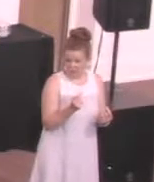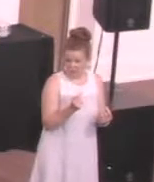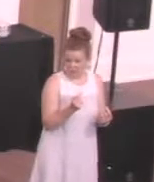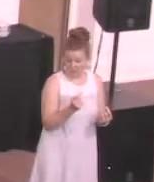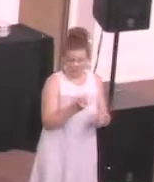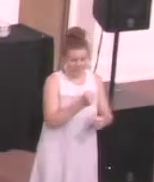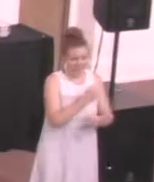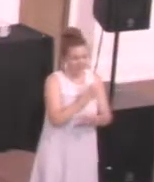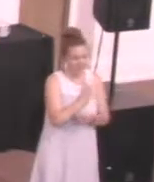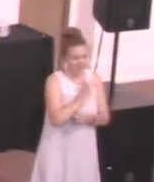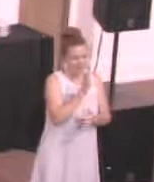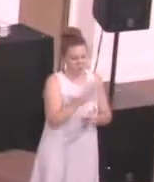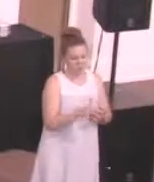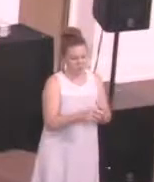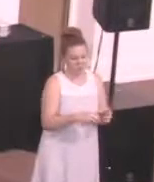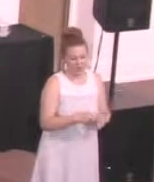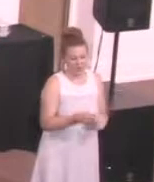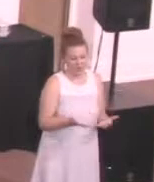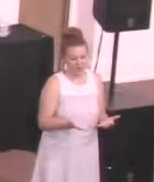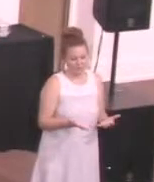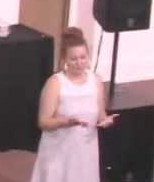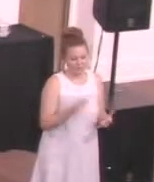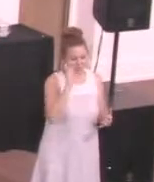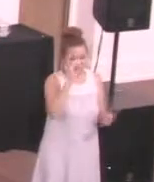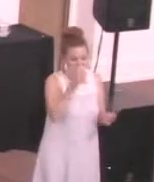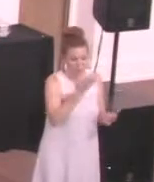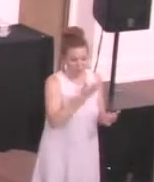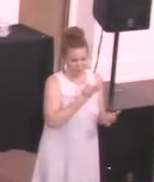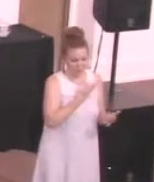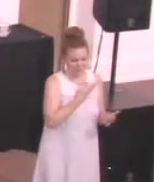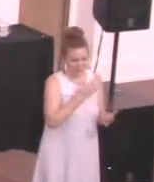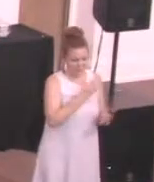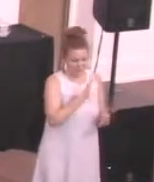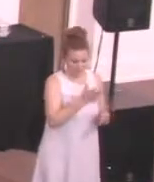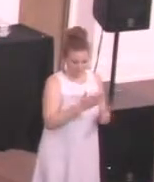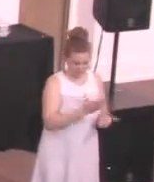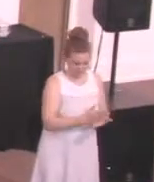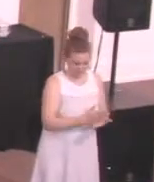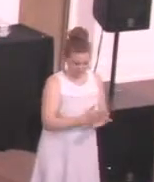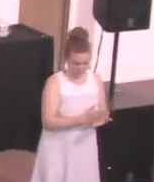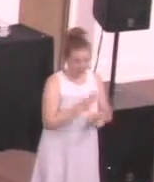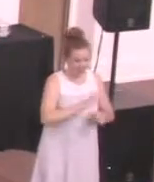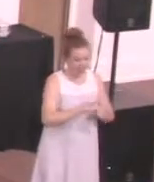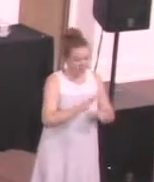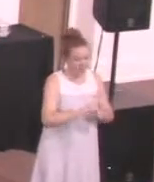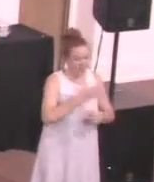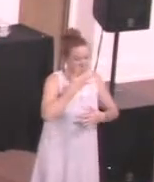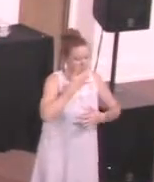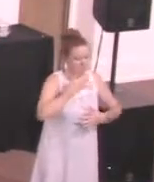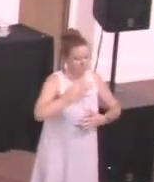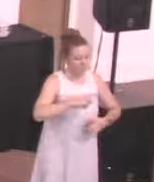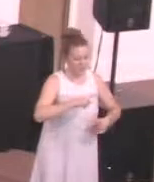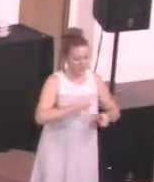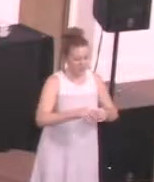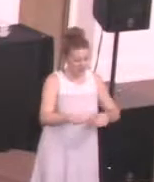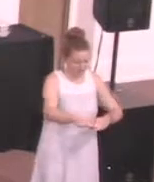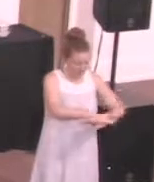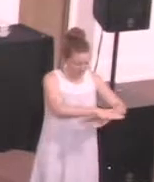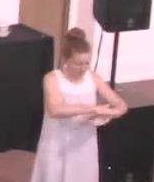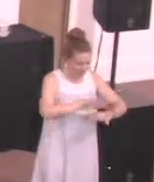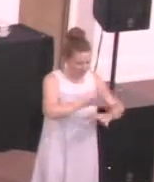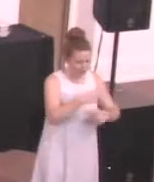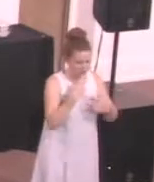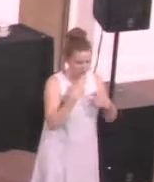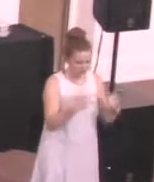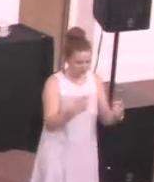His love never runs out. His grace never runs out. He has enough blood to cover every sin that you could possibly